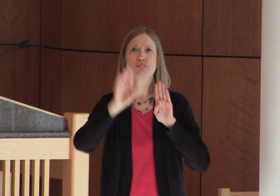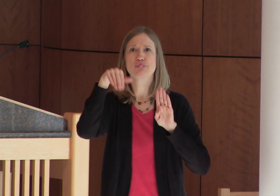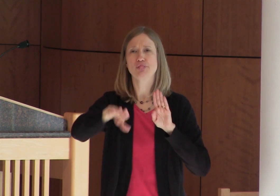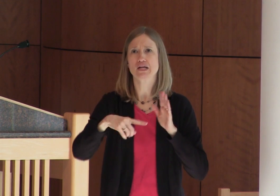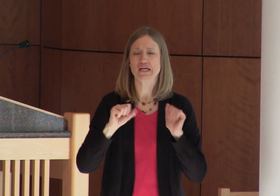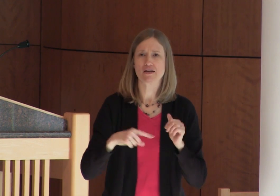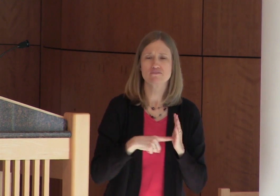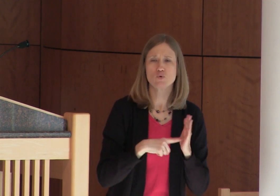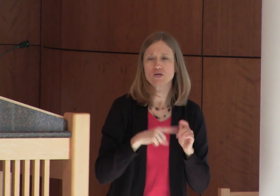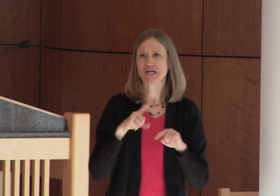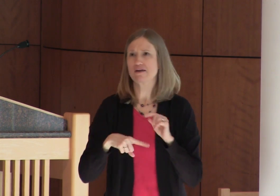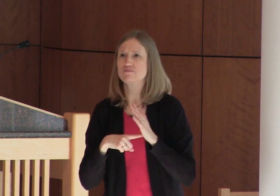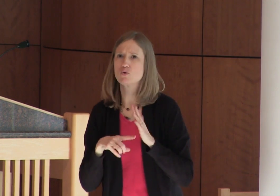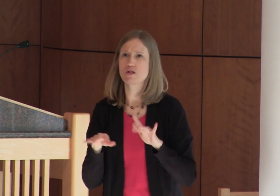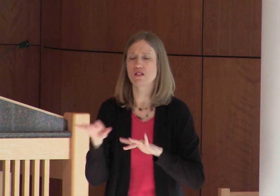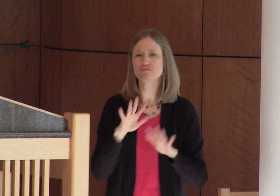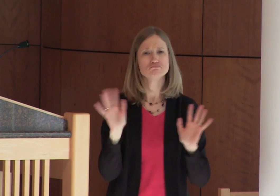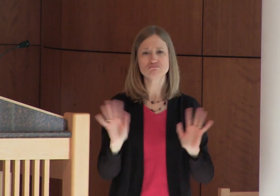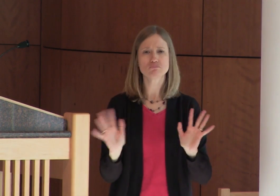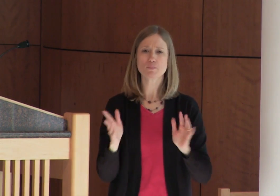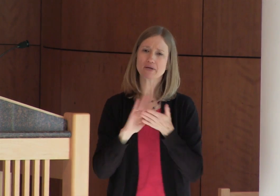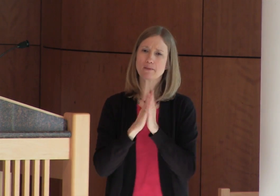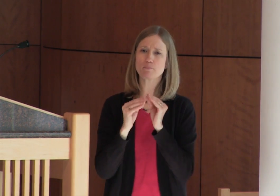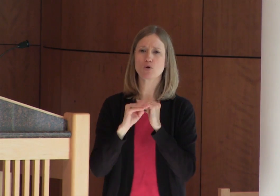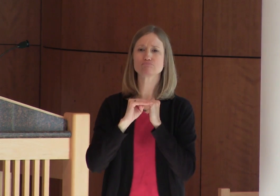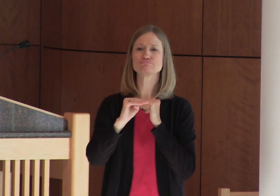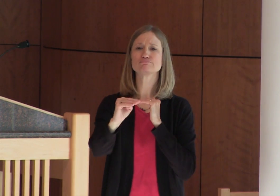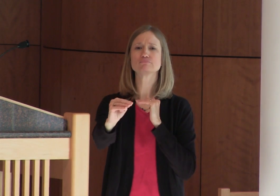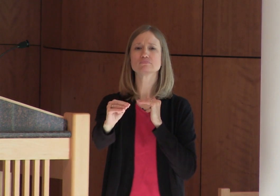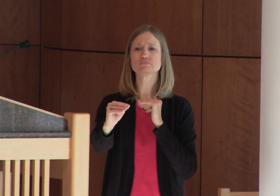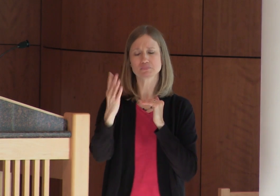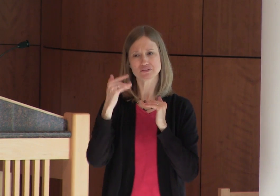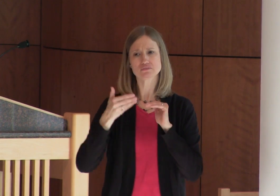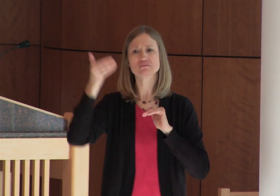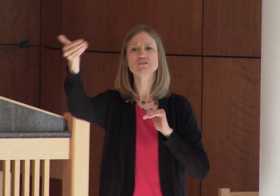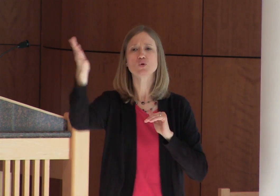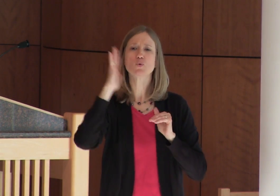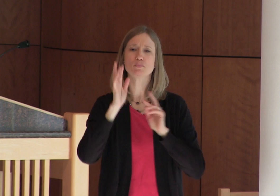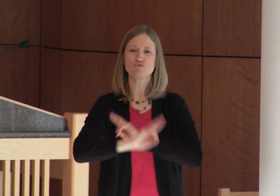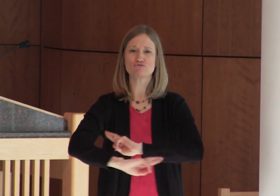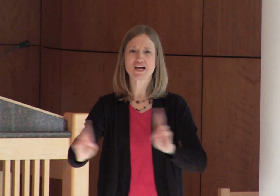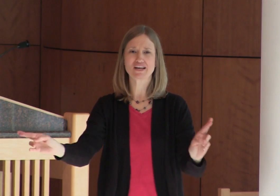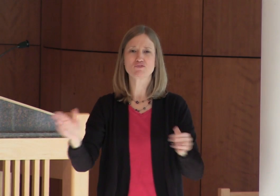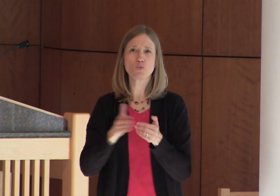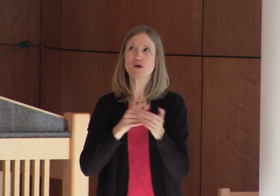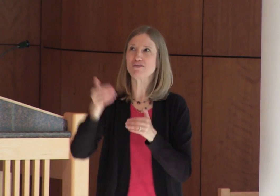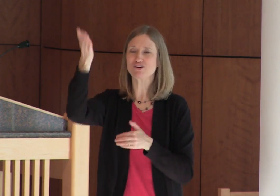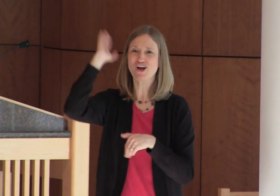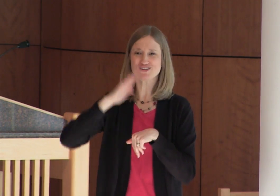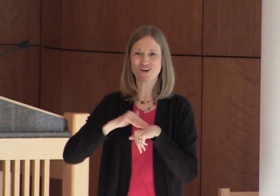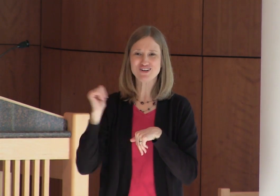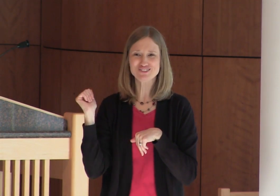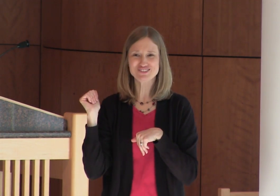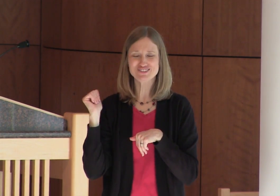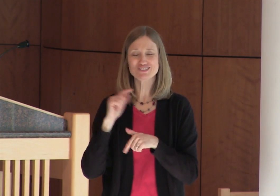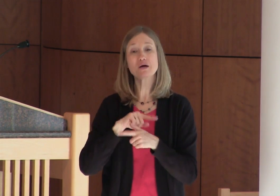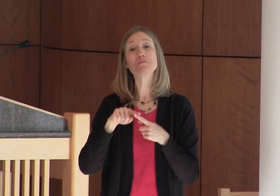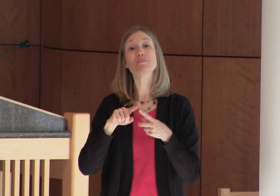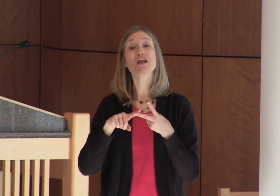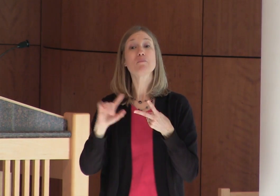to be ready, more ready for it than we are today. And secondly, I'm also excited that I know that when